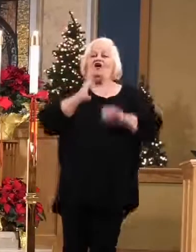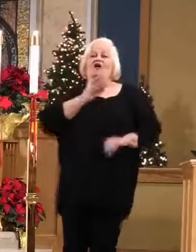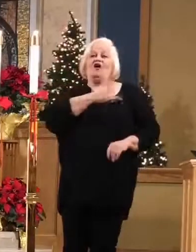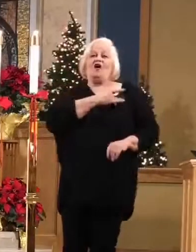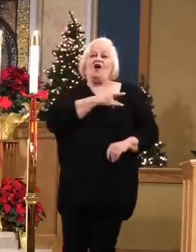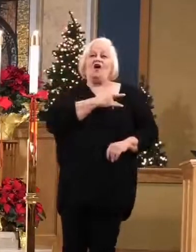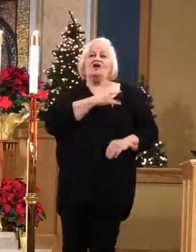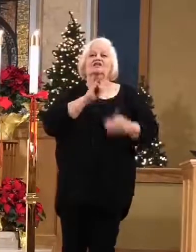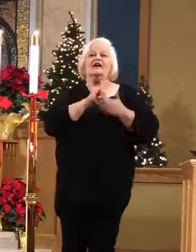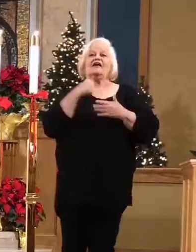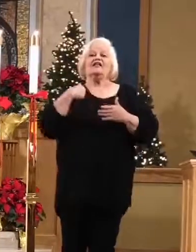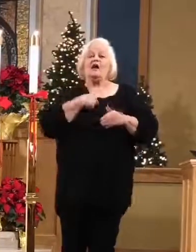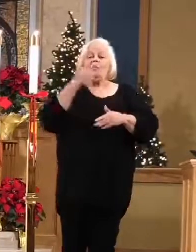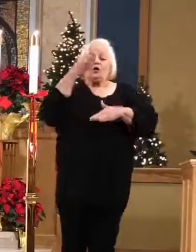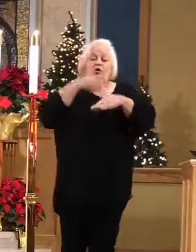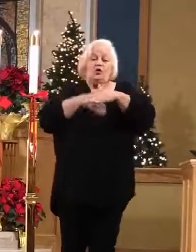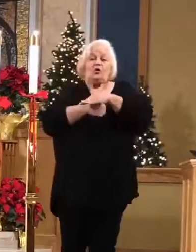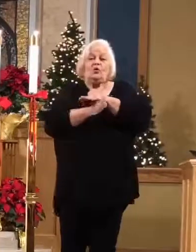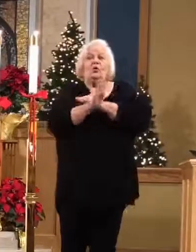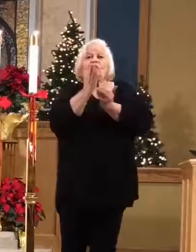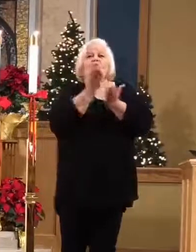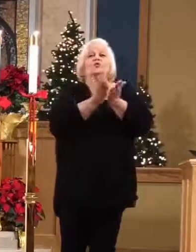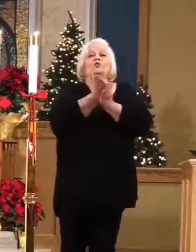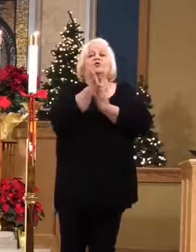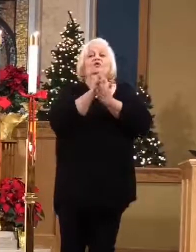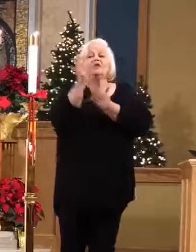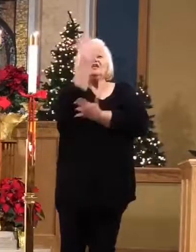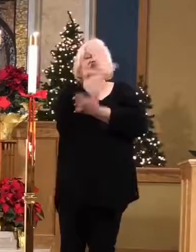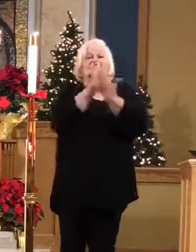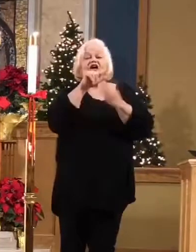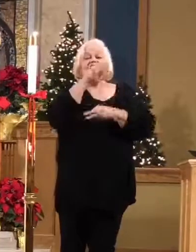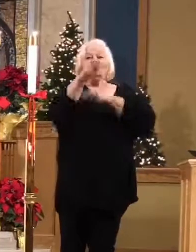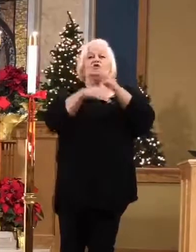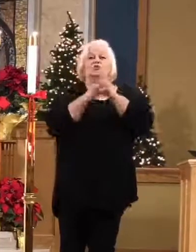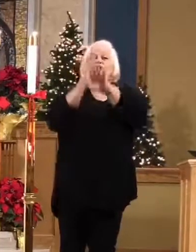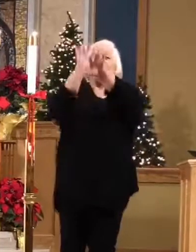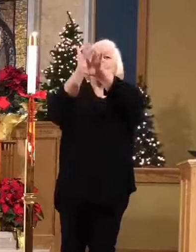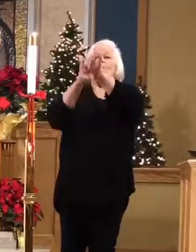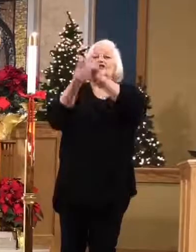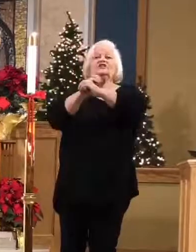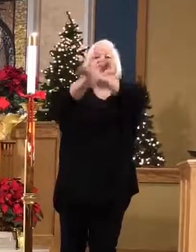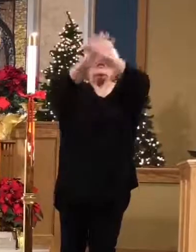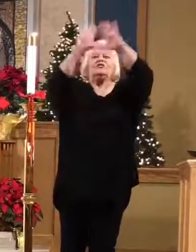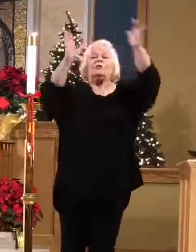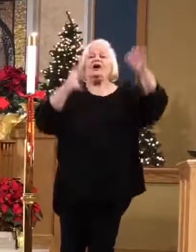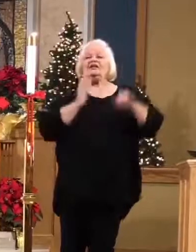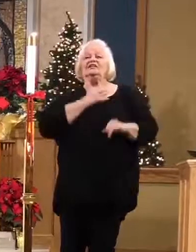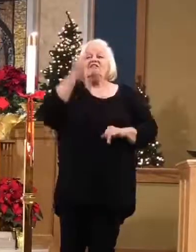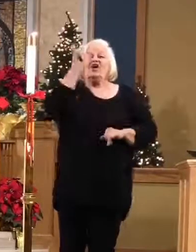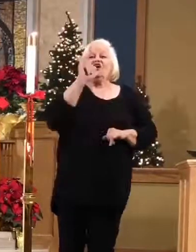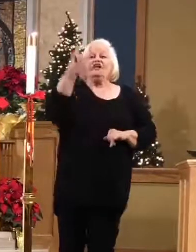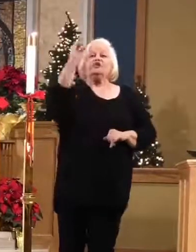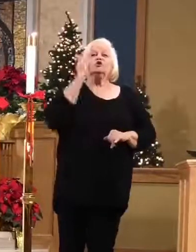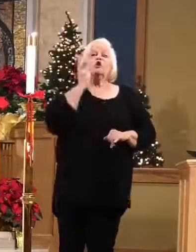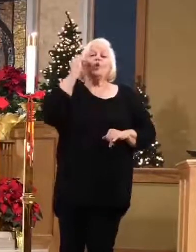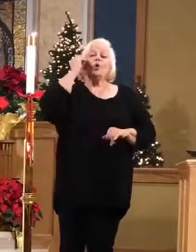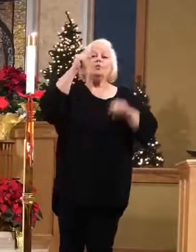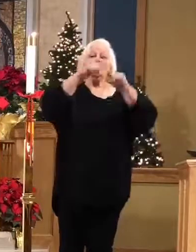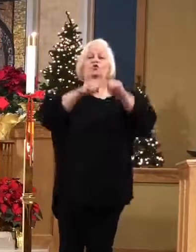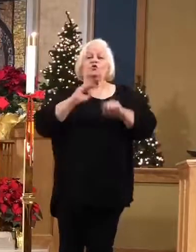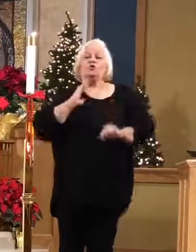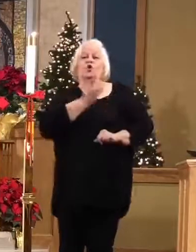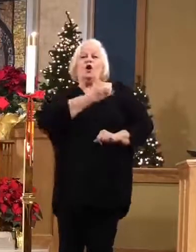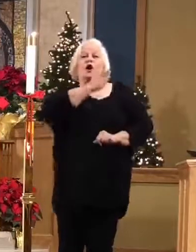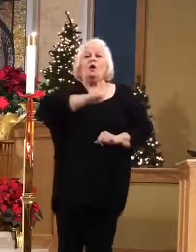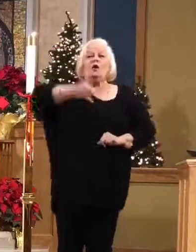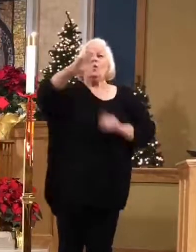pass through the shadows of this world and reach the brightness of our eternal home. Through our Lord